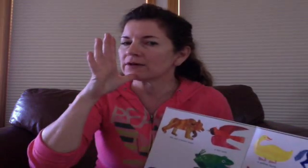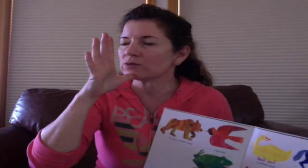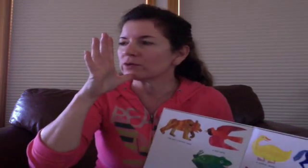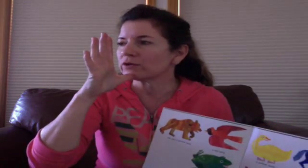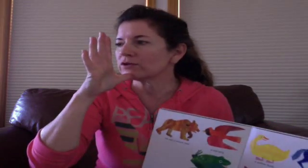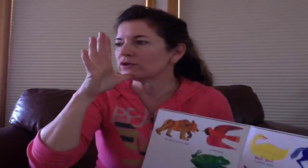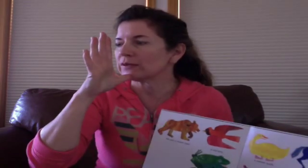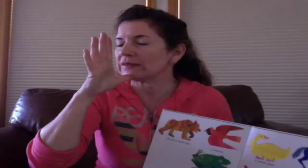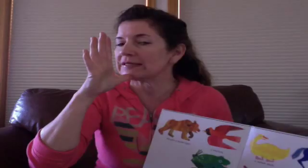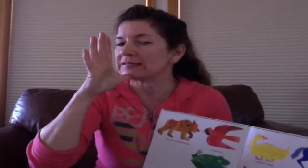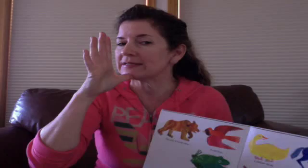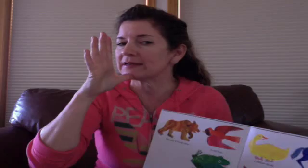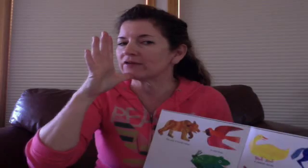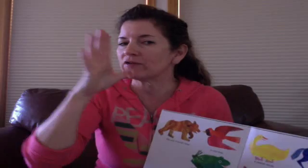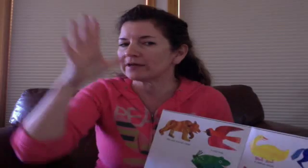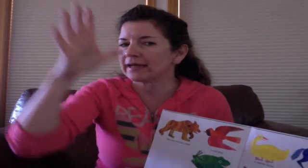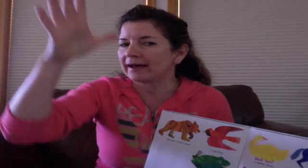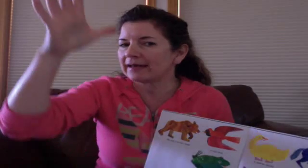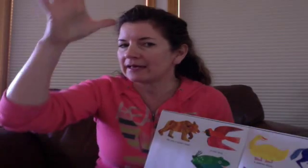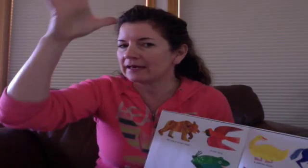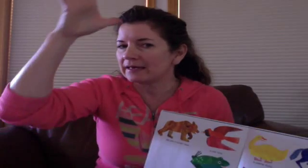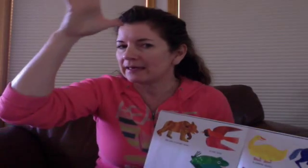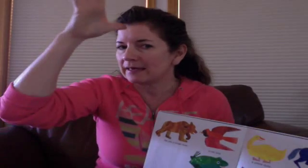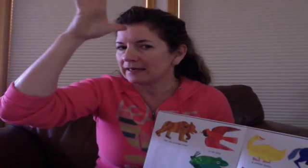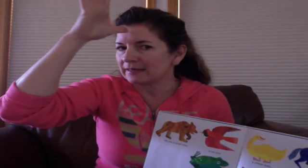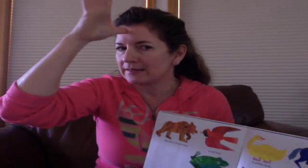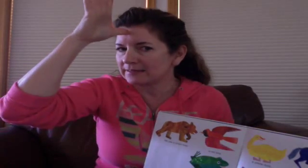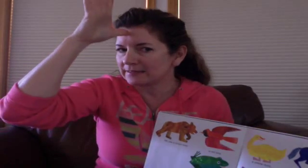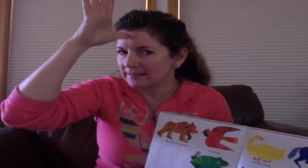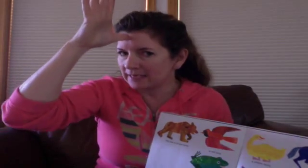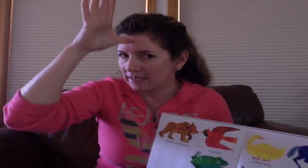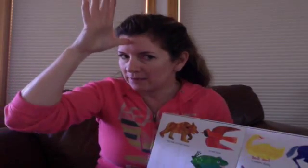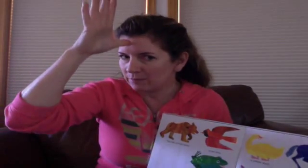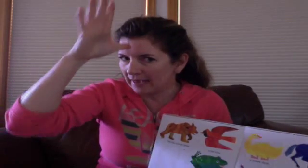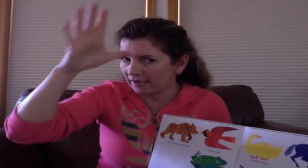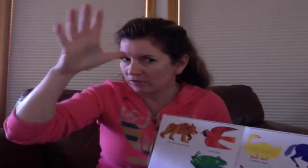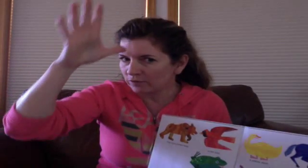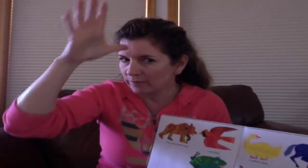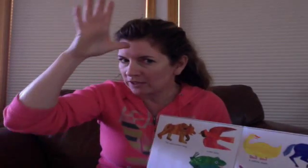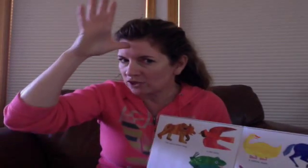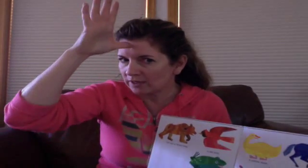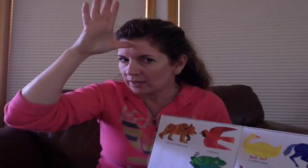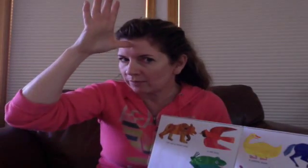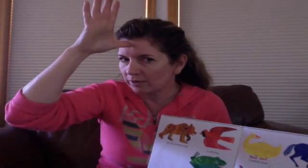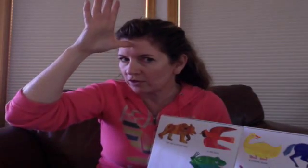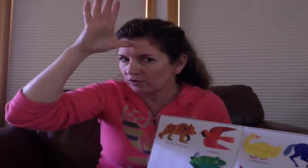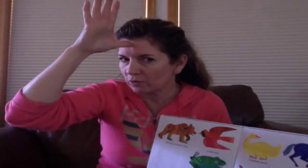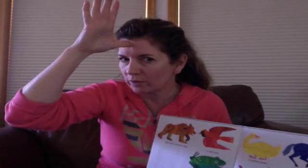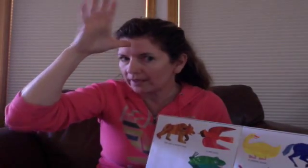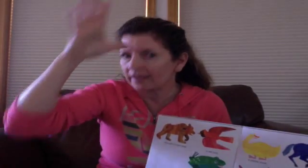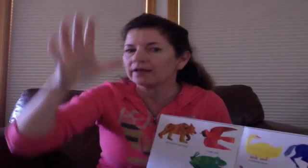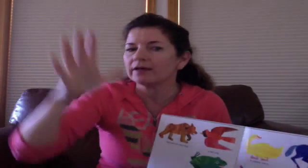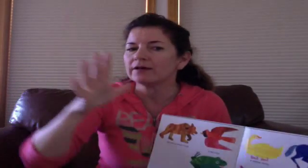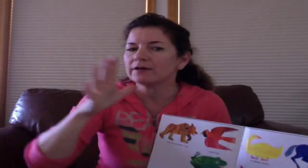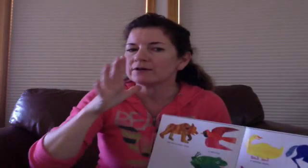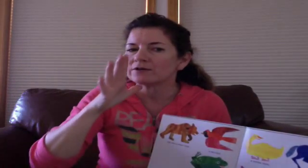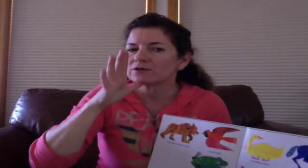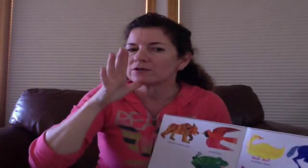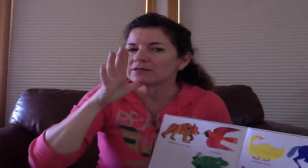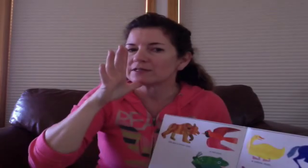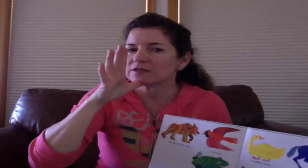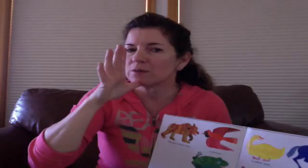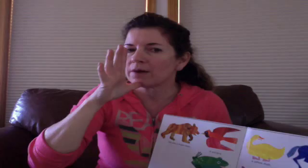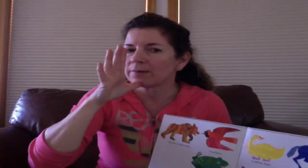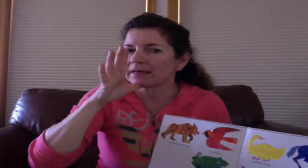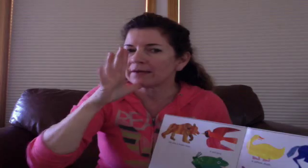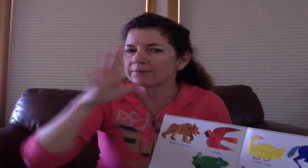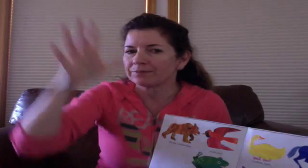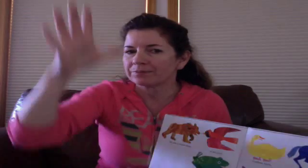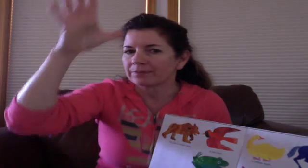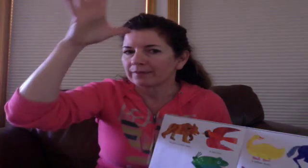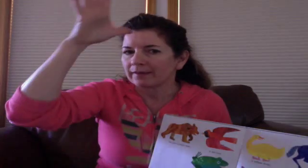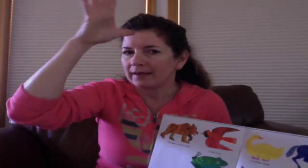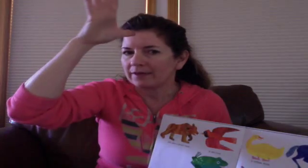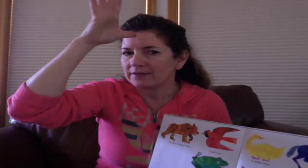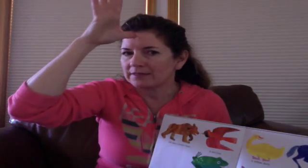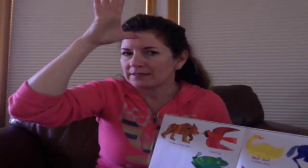we're doing this, the sign for daddy is the same hand formation up on your forehead. So this is mommy, and this is